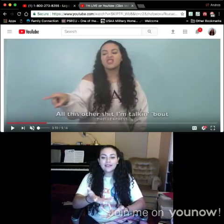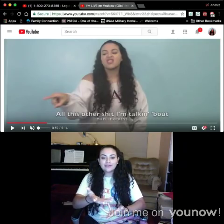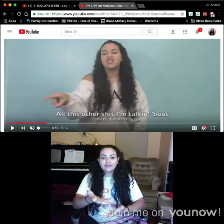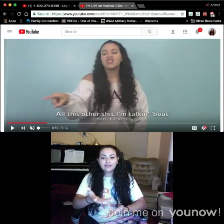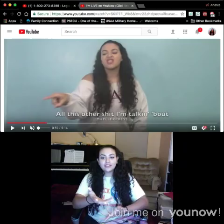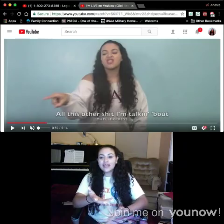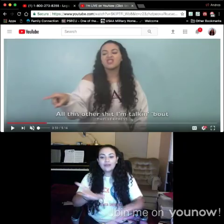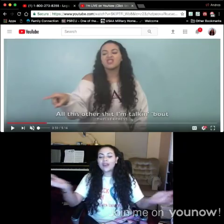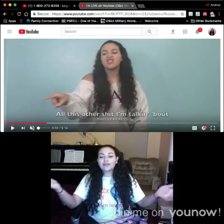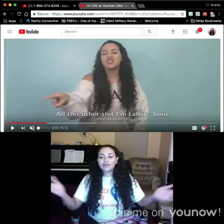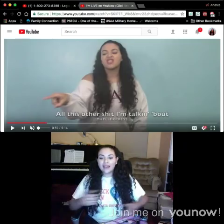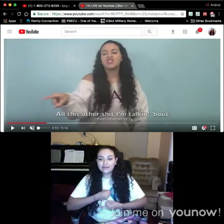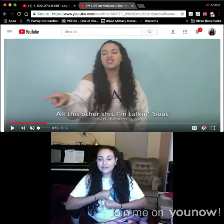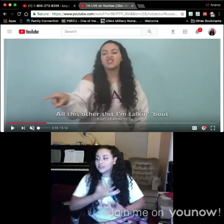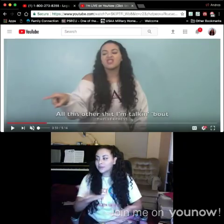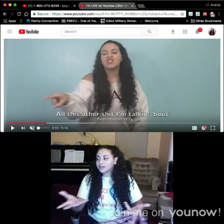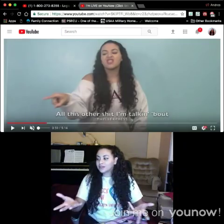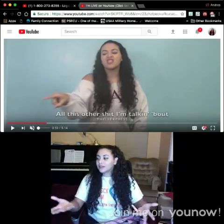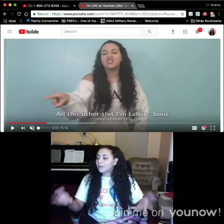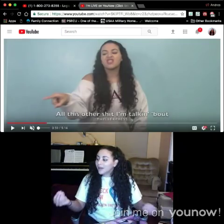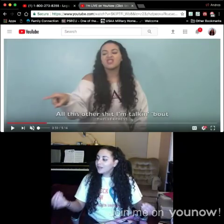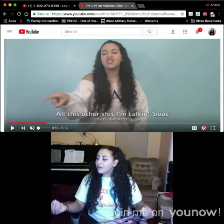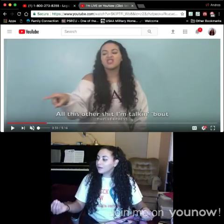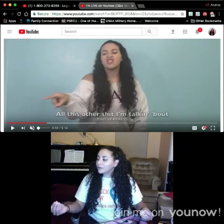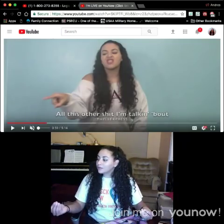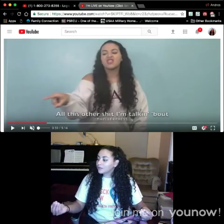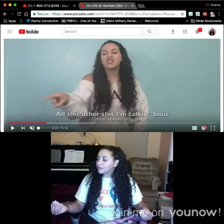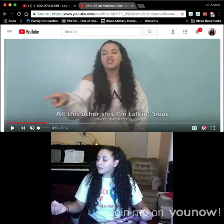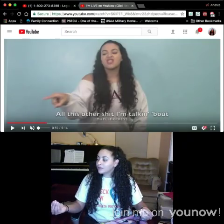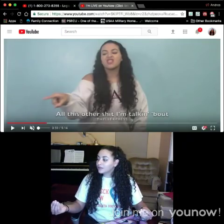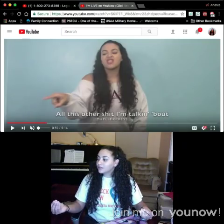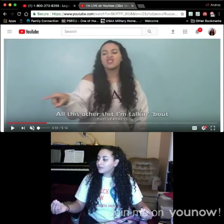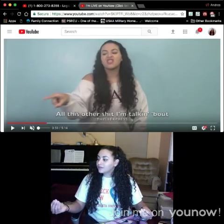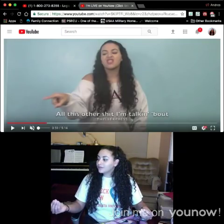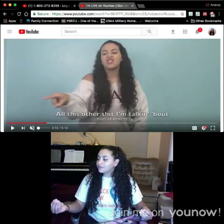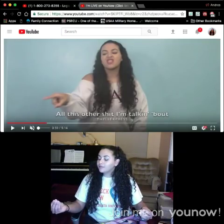feelings out. Just out for everyone to express. Milo!